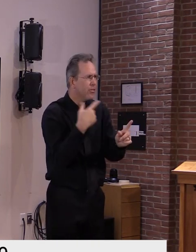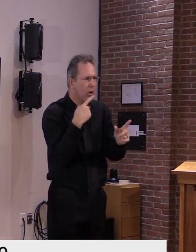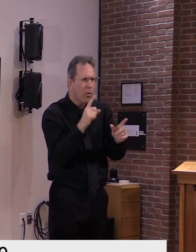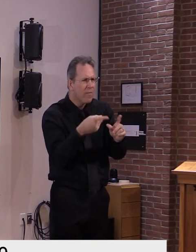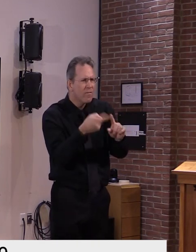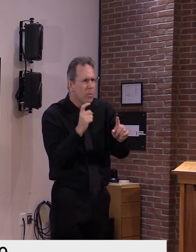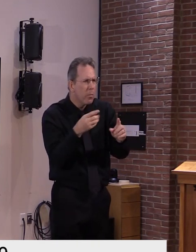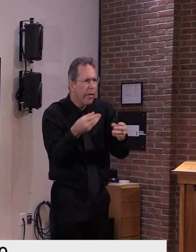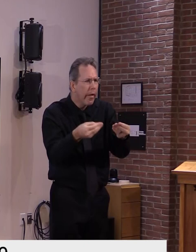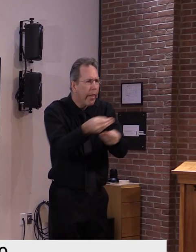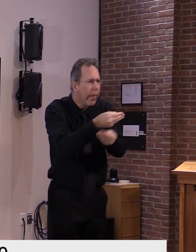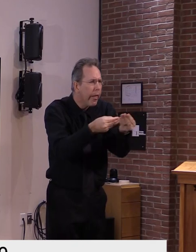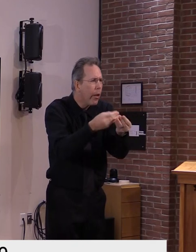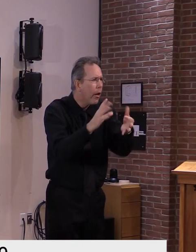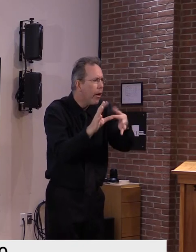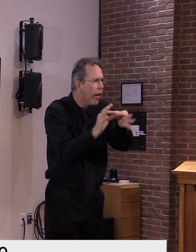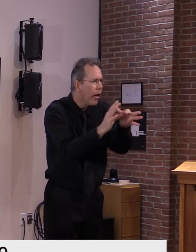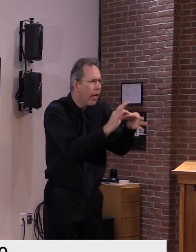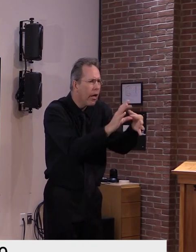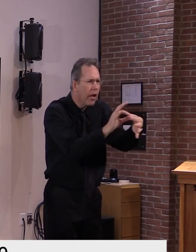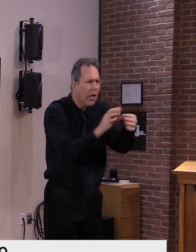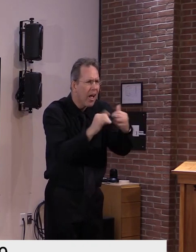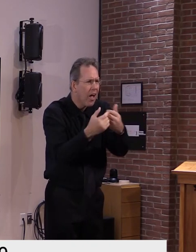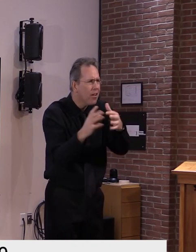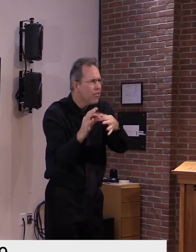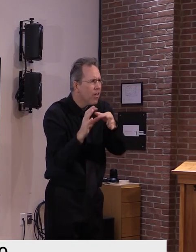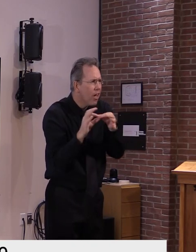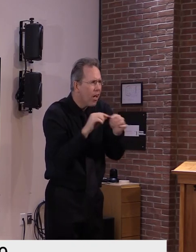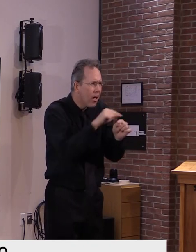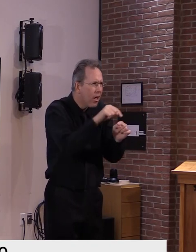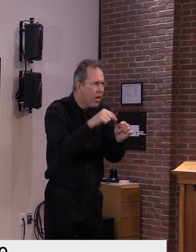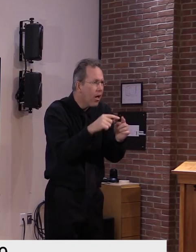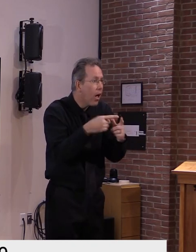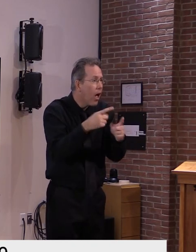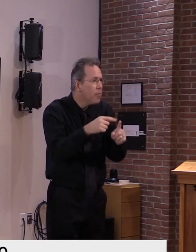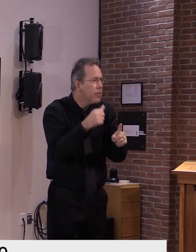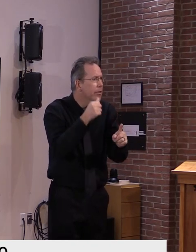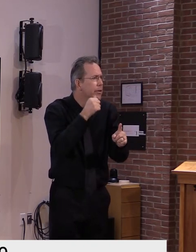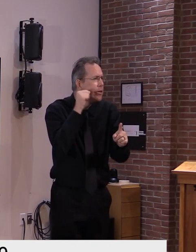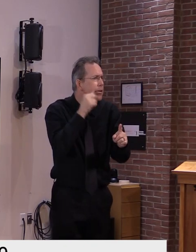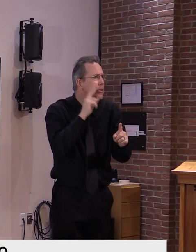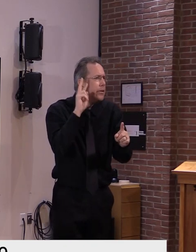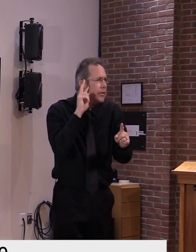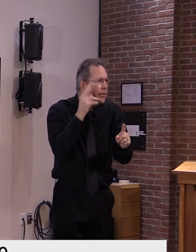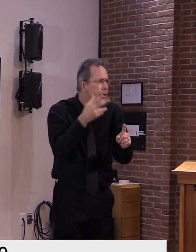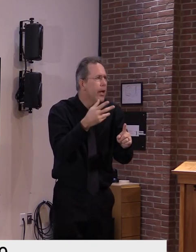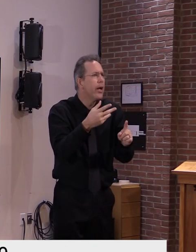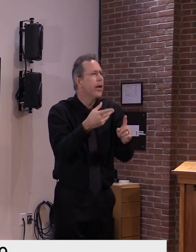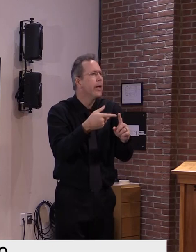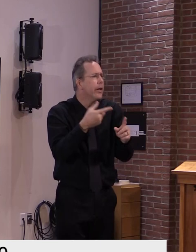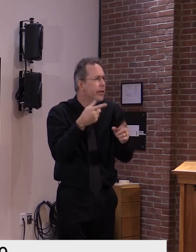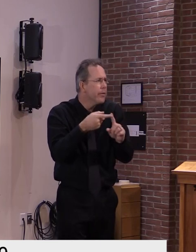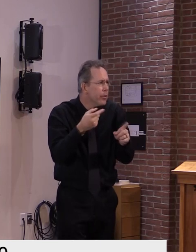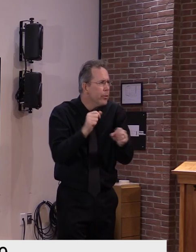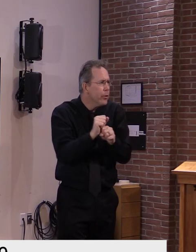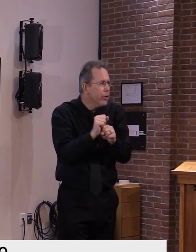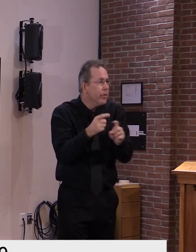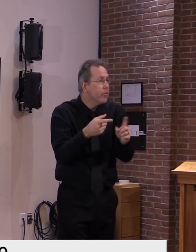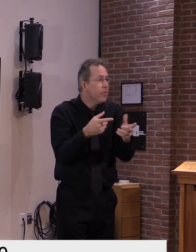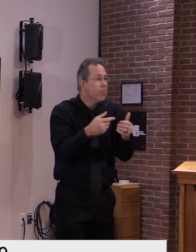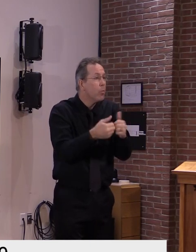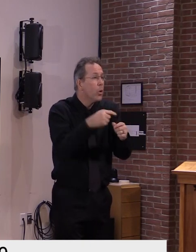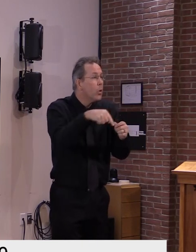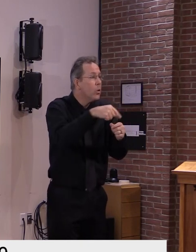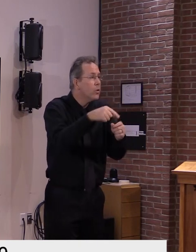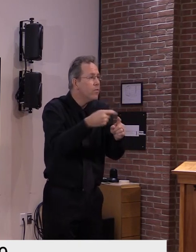today will be all about, is gathering that information. But we'll know by the end of the day for the majority of those cases, since our